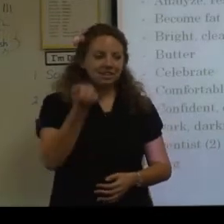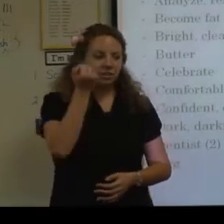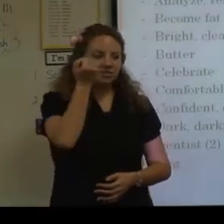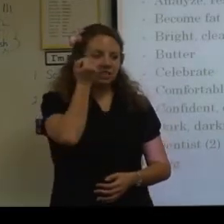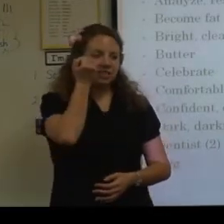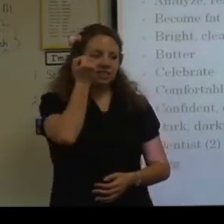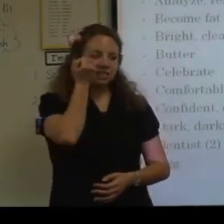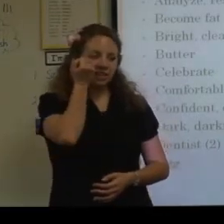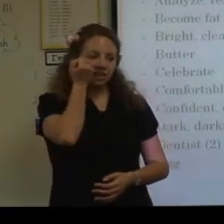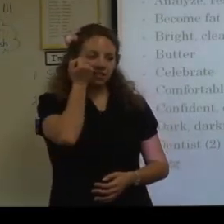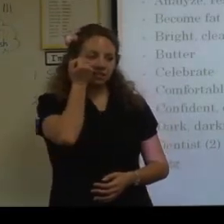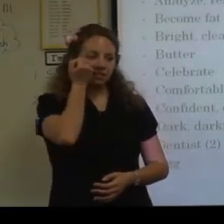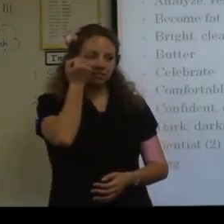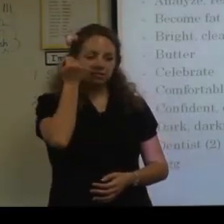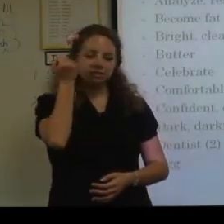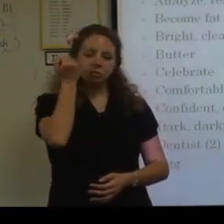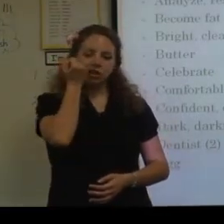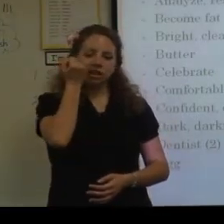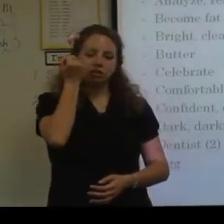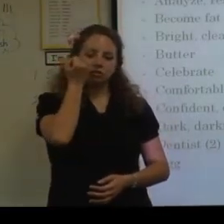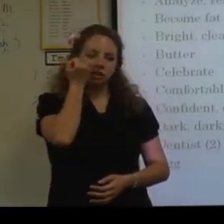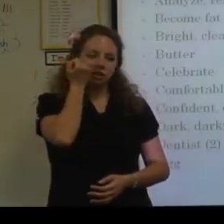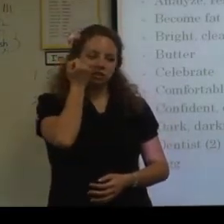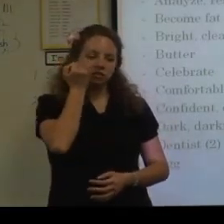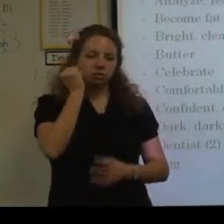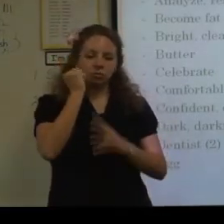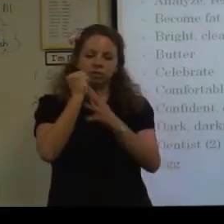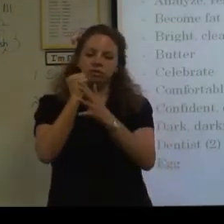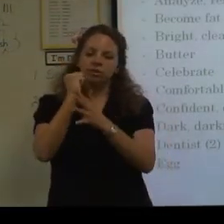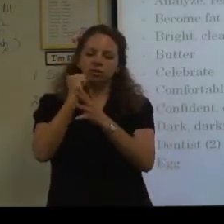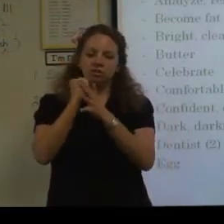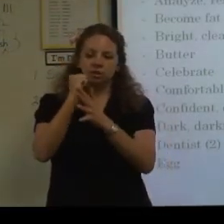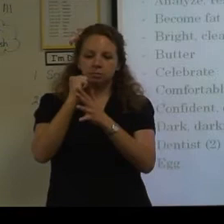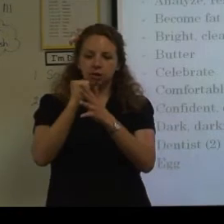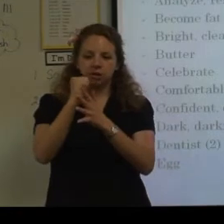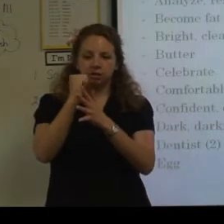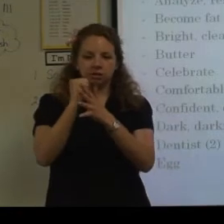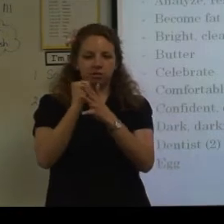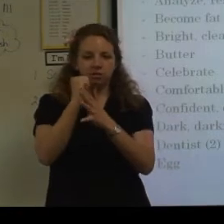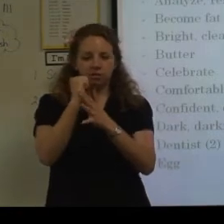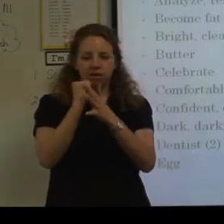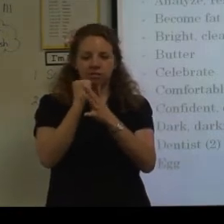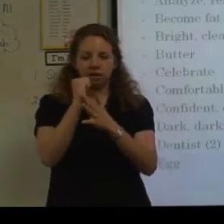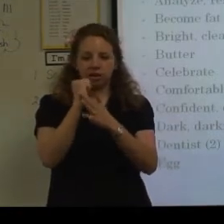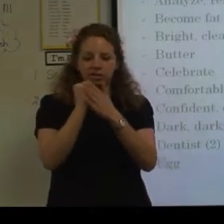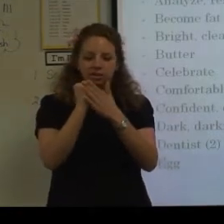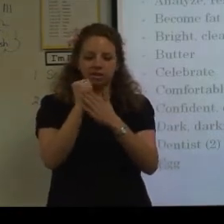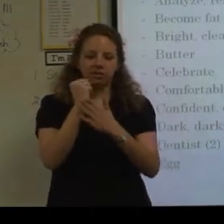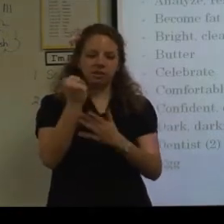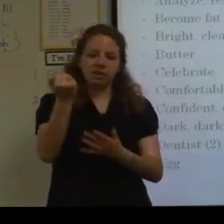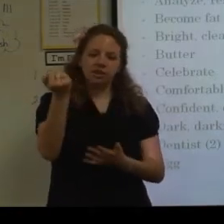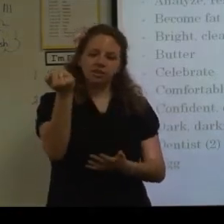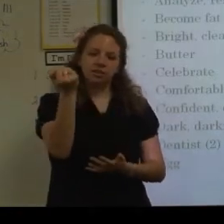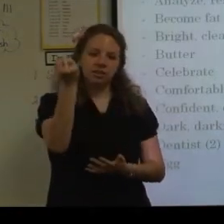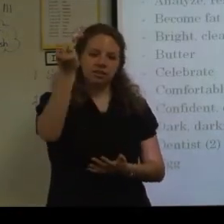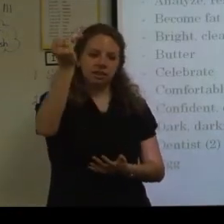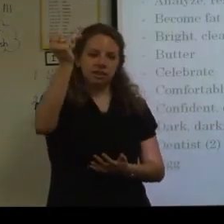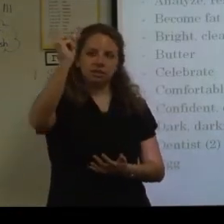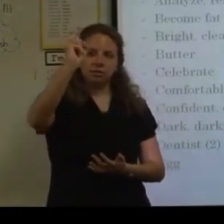We have dentist here. This is more like a drill. So with this part of your hand, the side of it, then it's kind of like you're